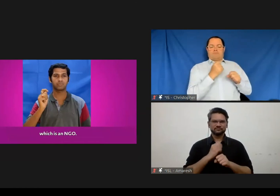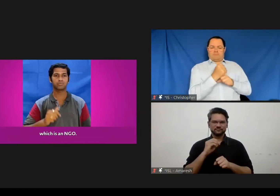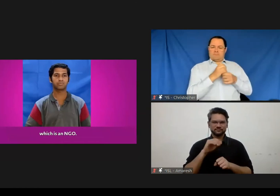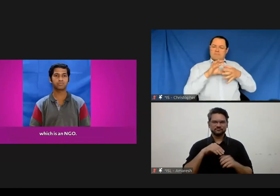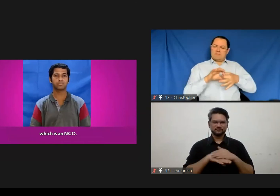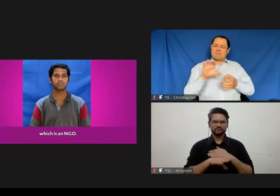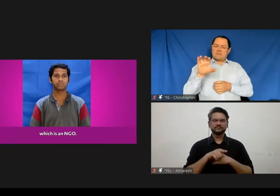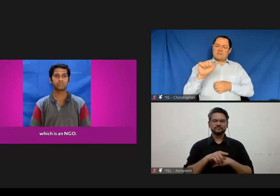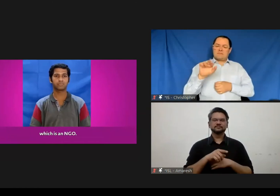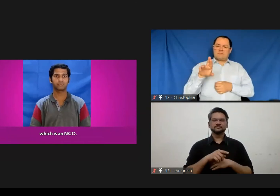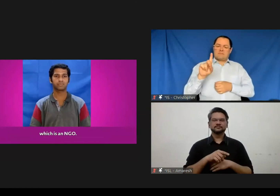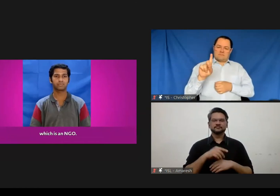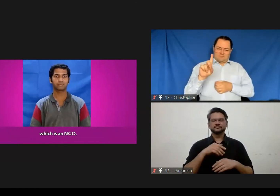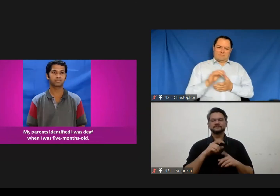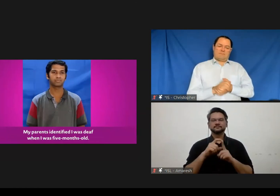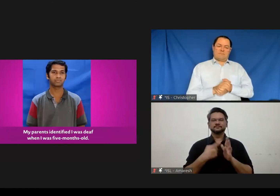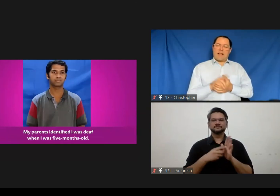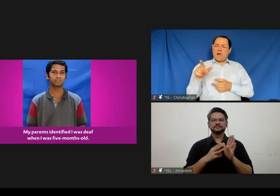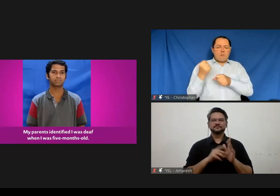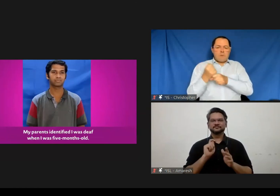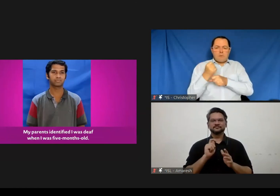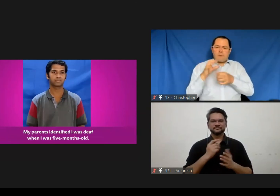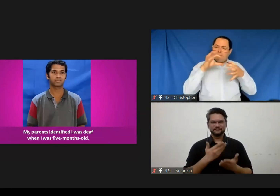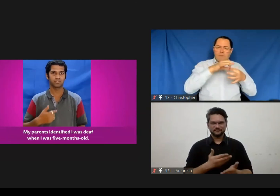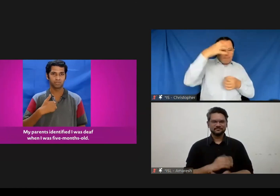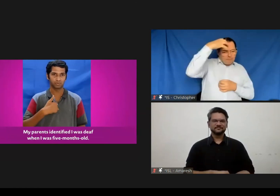Debt Role Model Bhabe Kamakore,